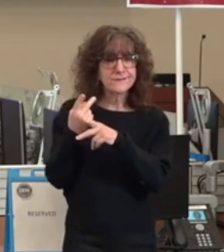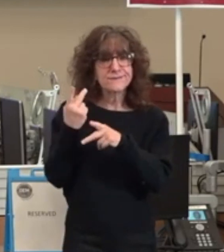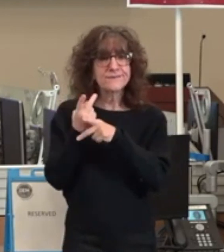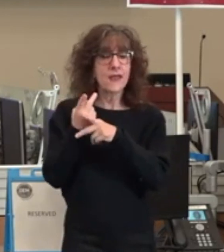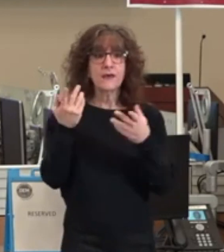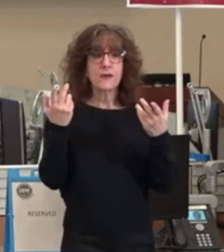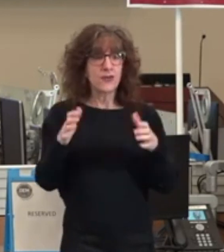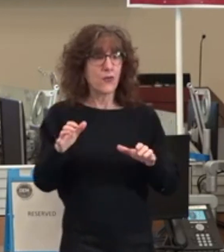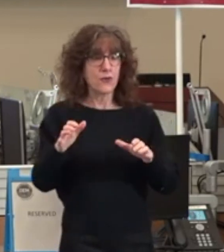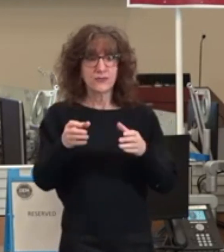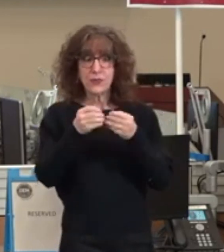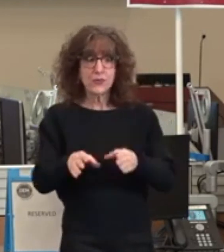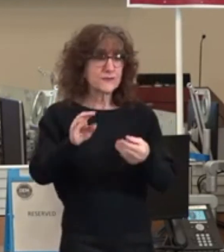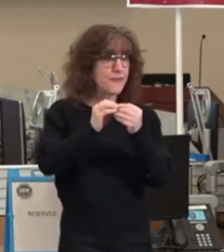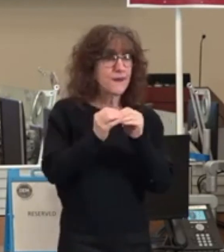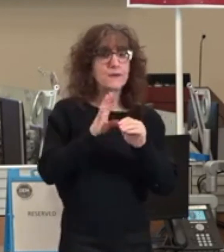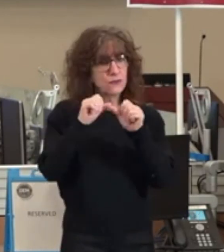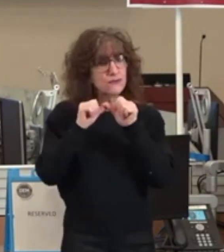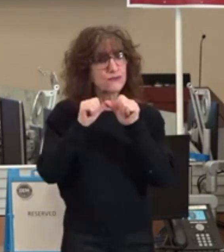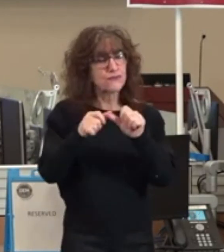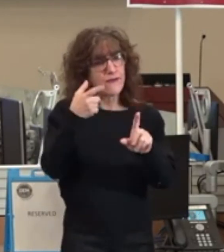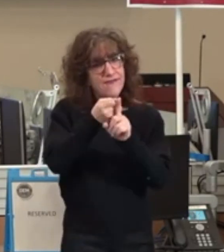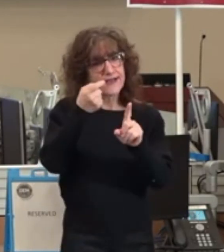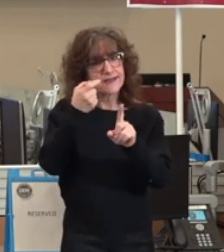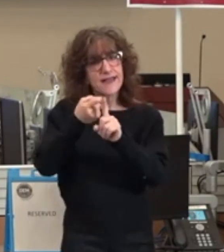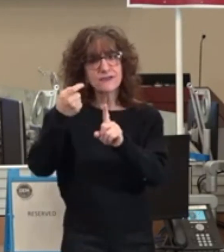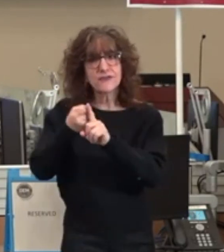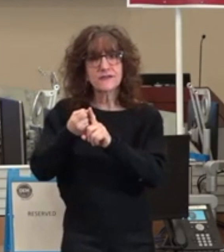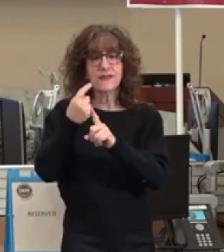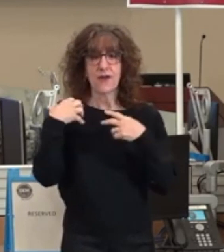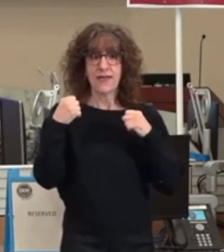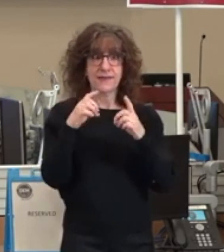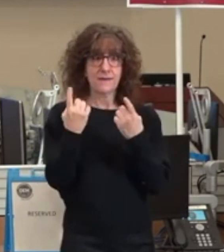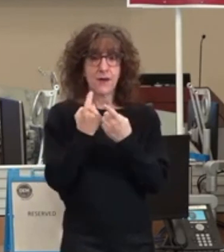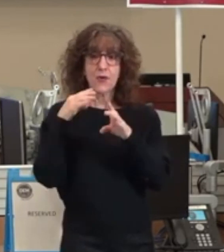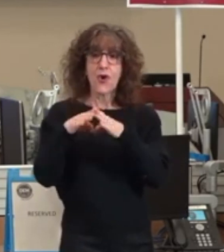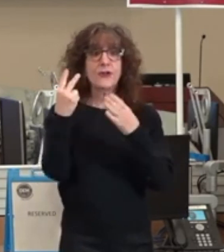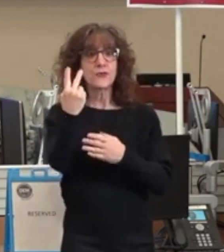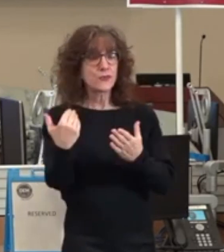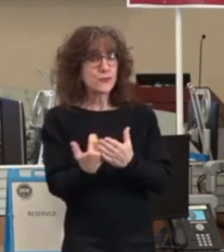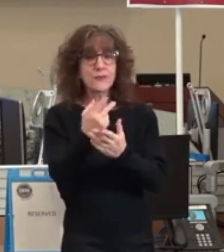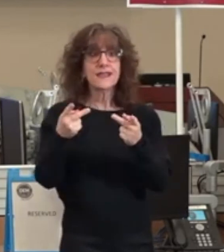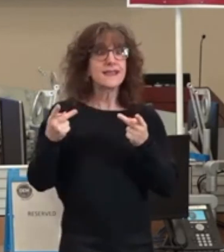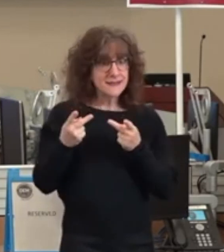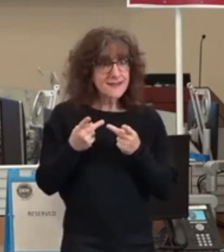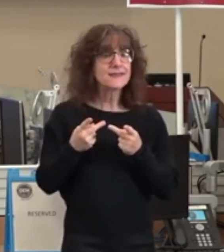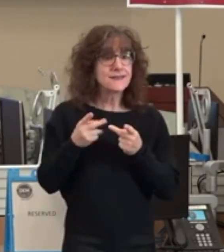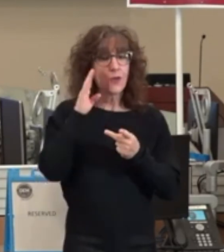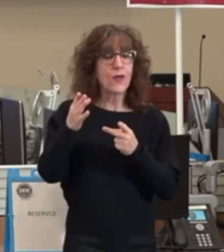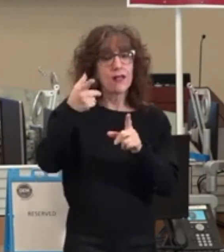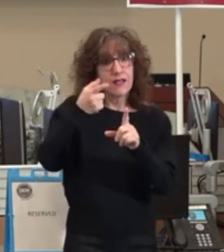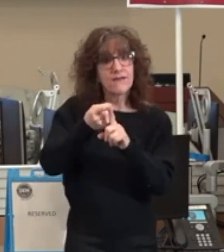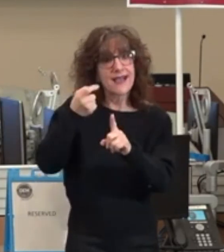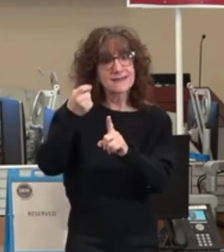lose vaccination capacity, not to worry, we're going to continue those vaccinations. For our health department, we are opening 2 new sites that will